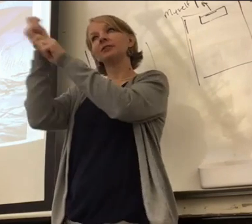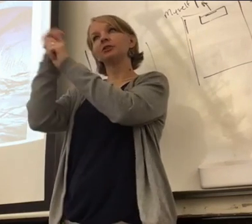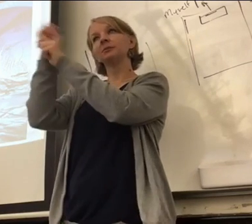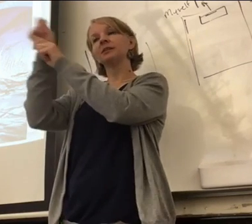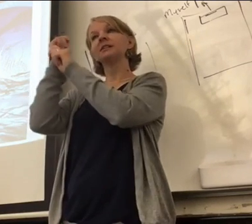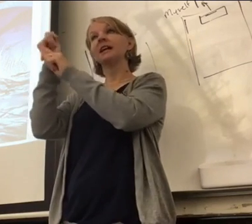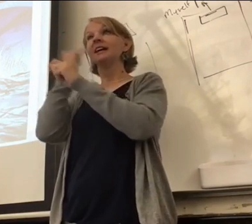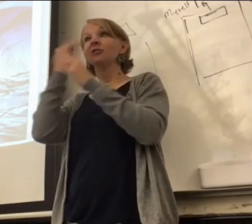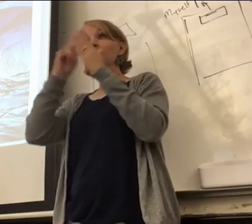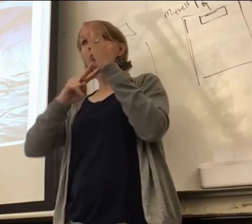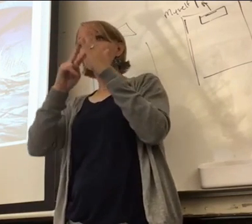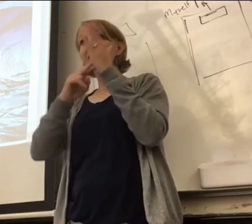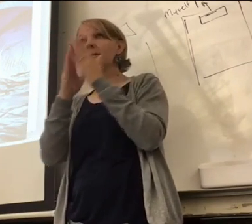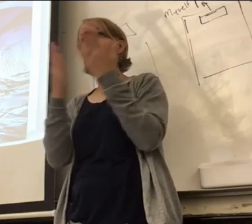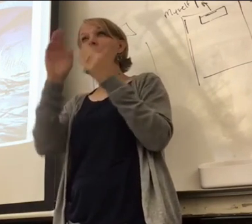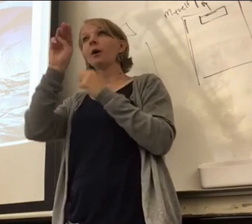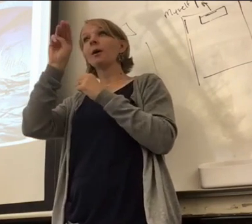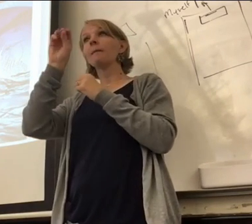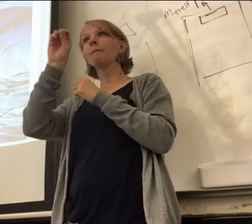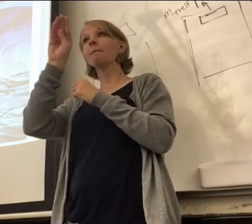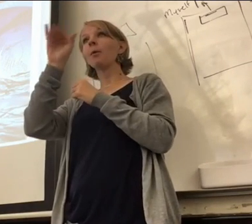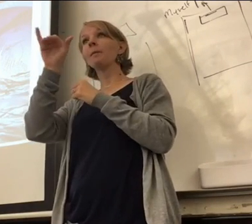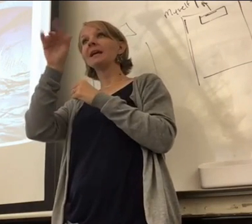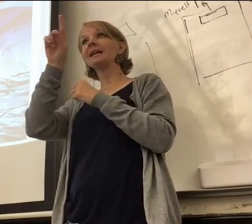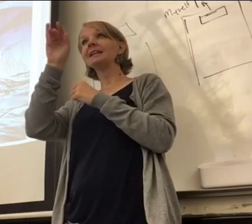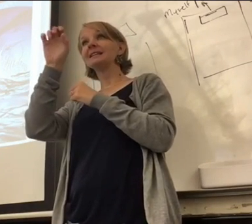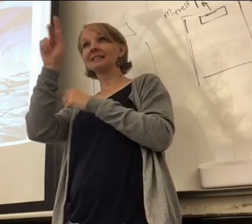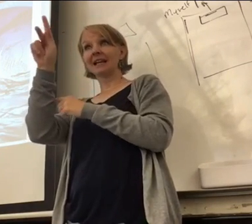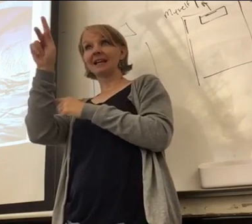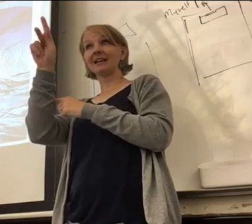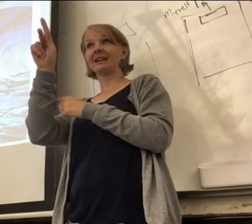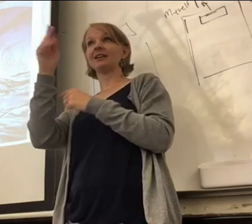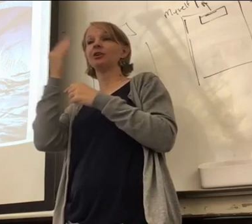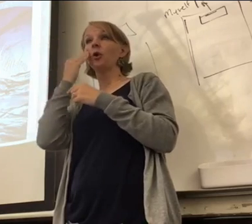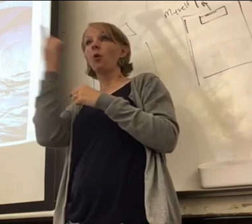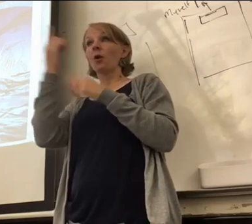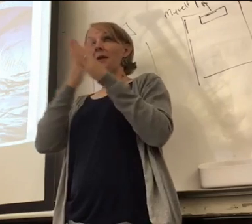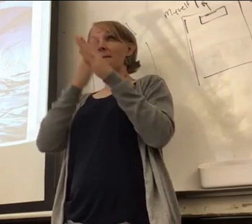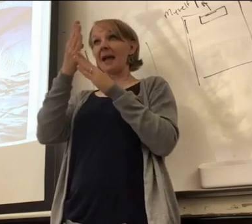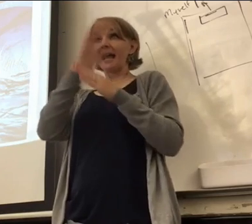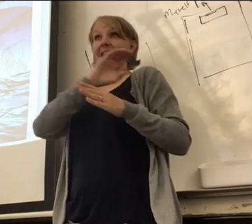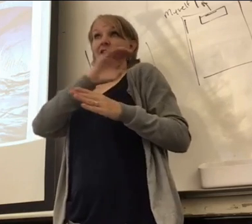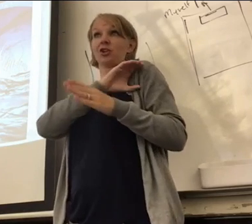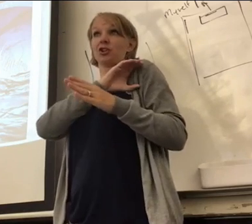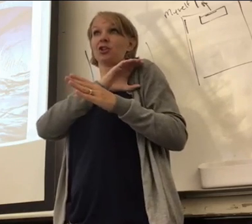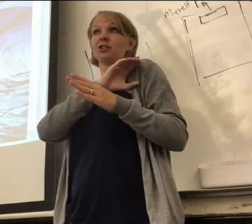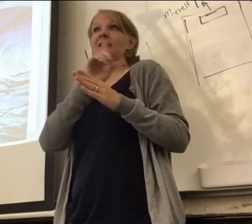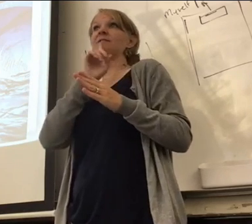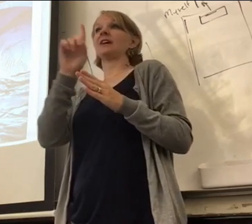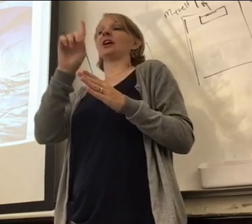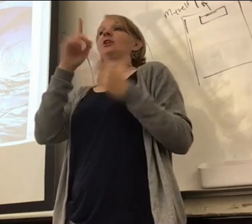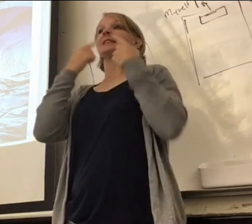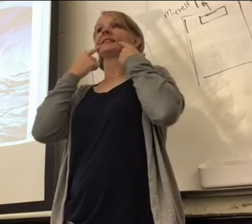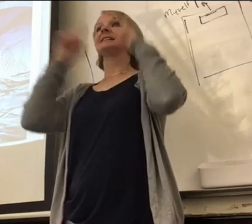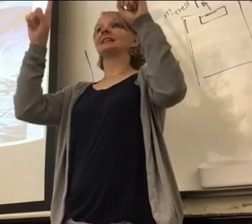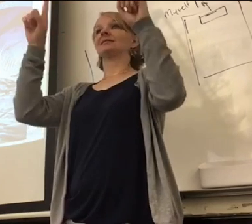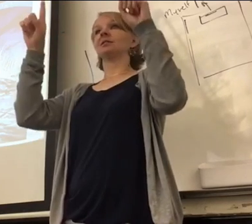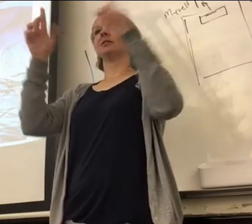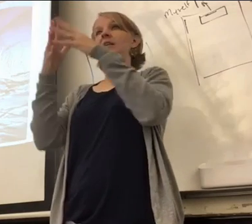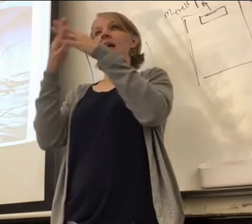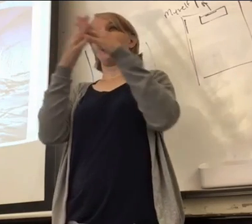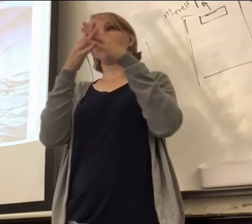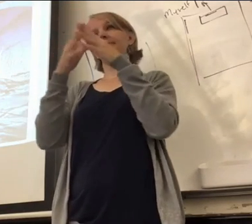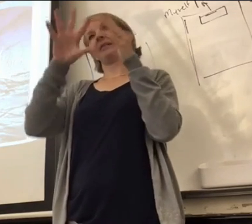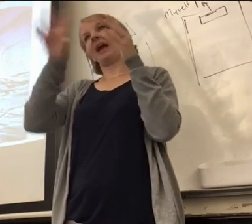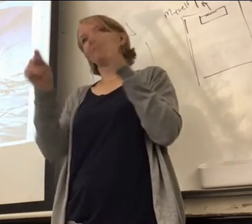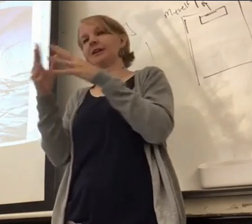If you've read the book Moby Dick, you know, for example, the fact that one of the major characters is a very successful African American